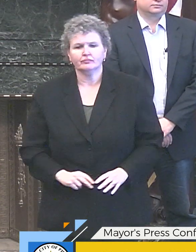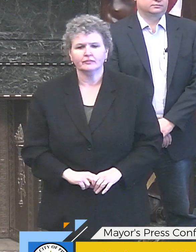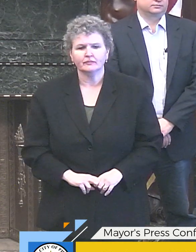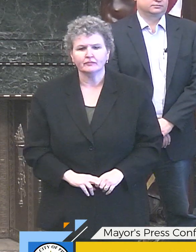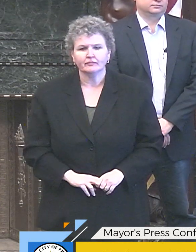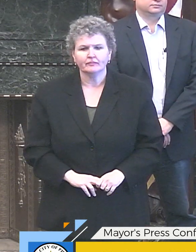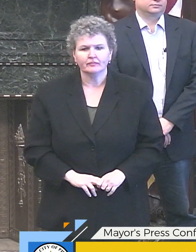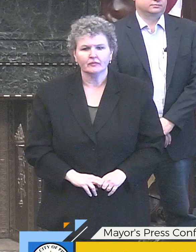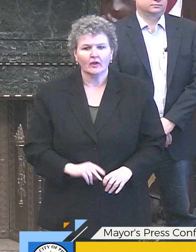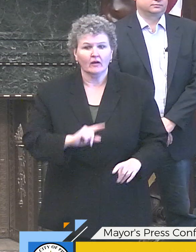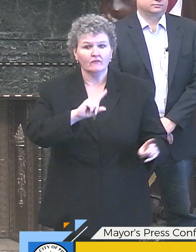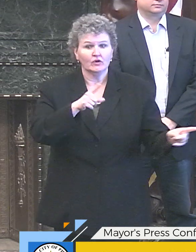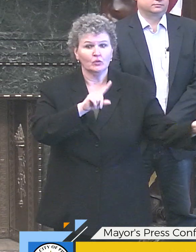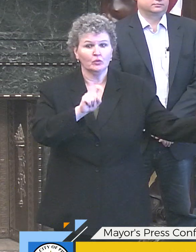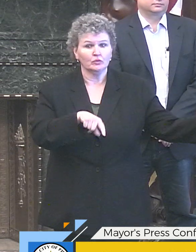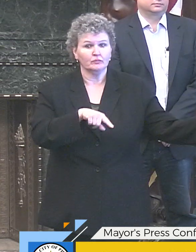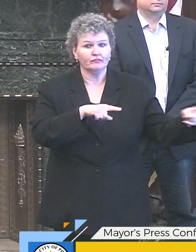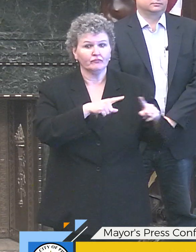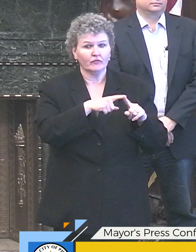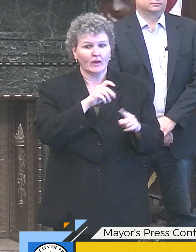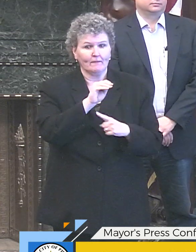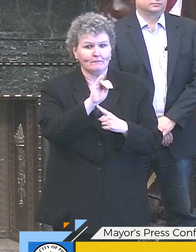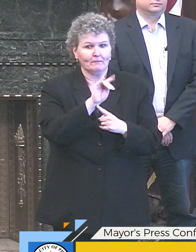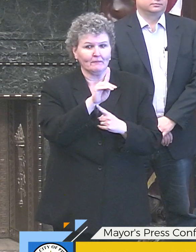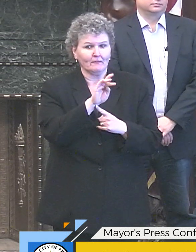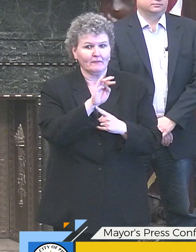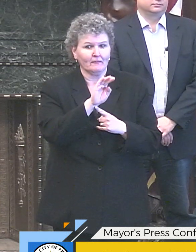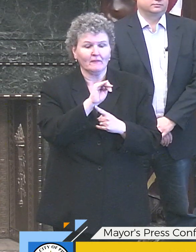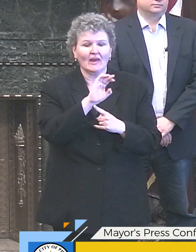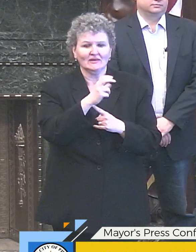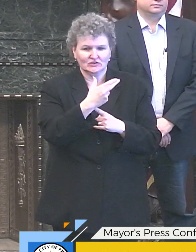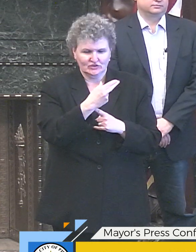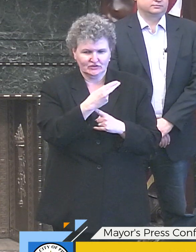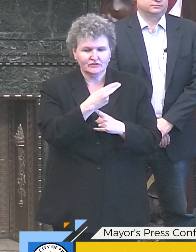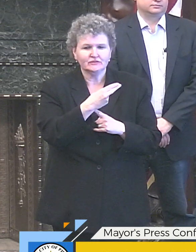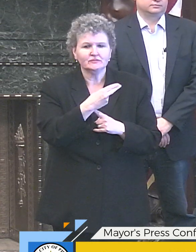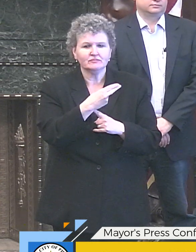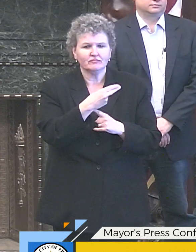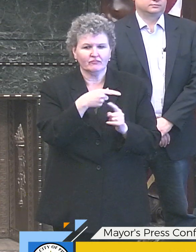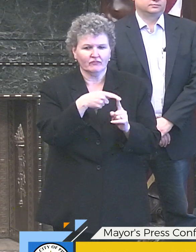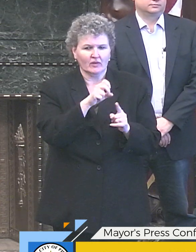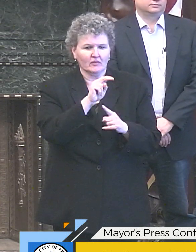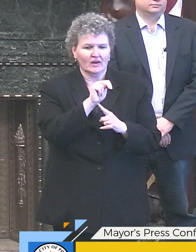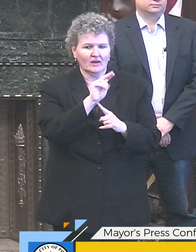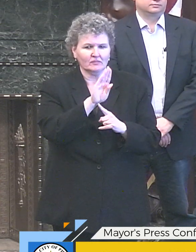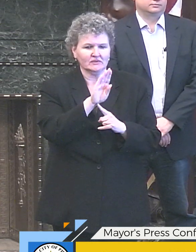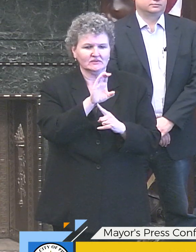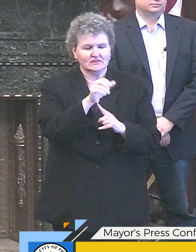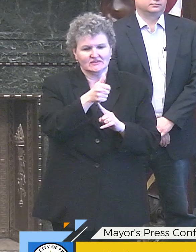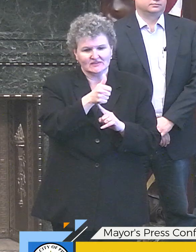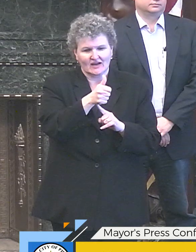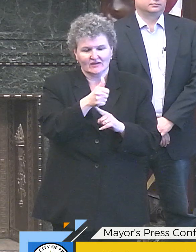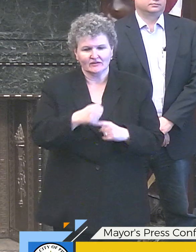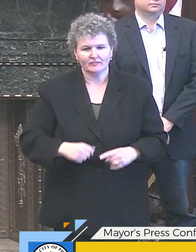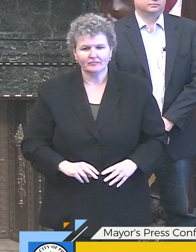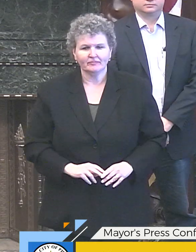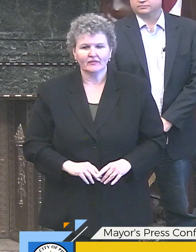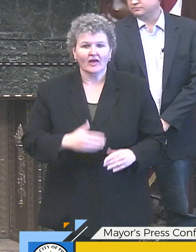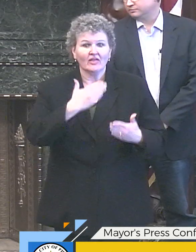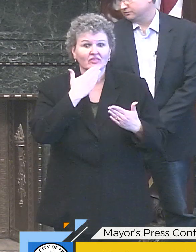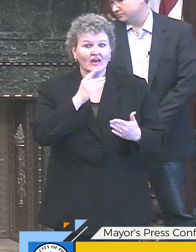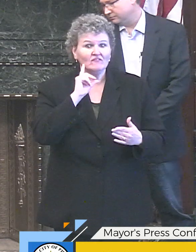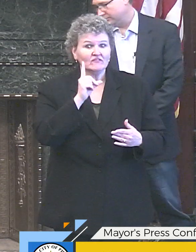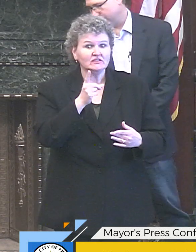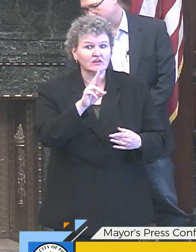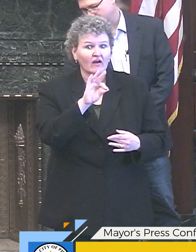first reporter we have is Mitch Blocker with NBC 10. You are now unmuted. Thank you. Dr. Farley, can